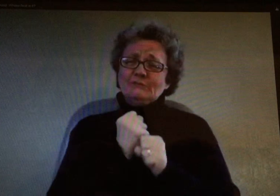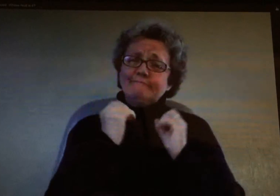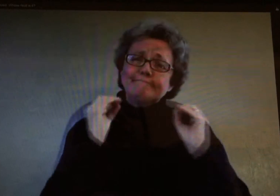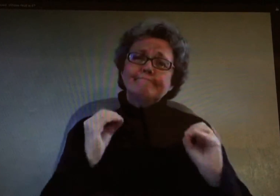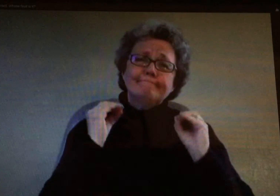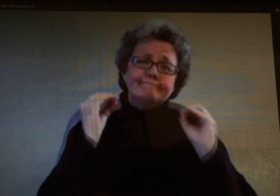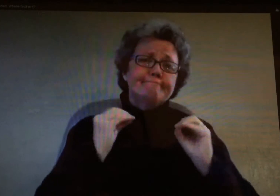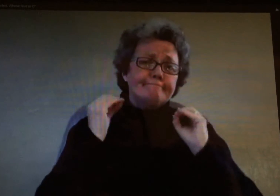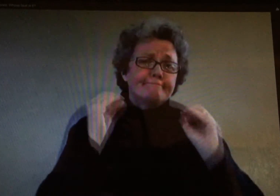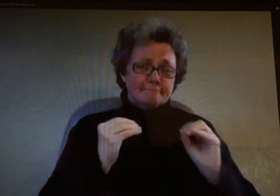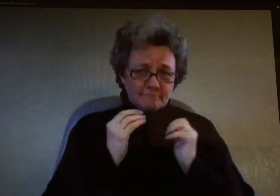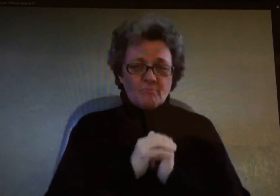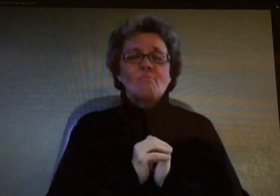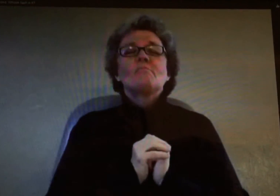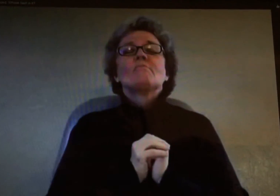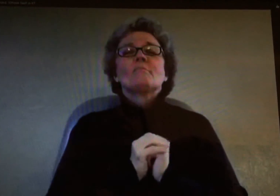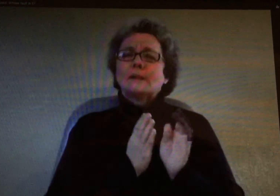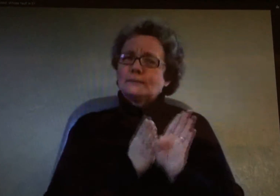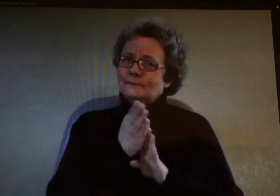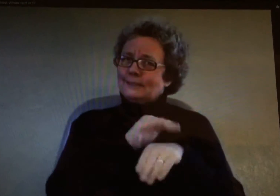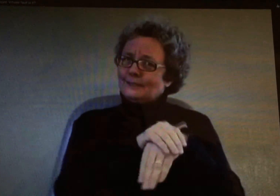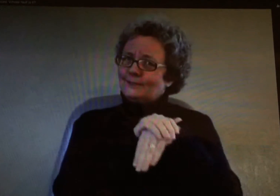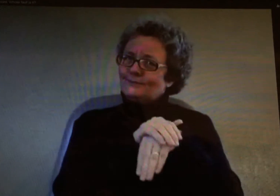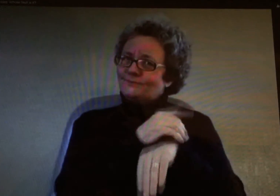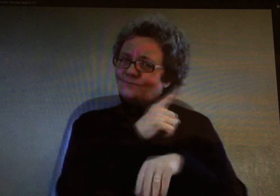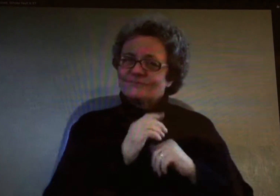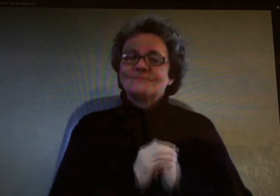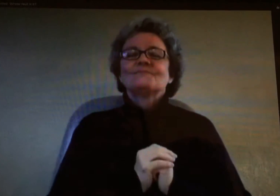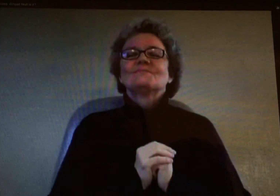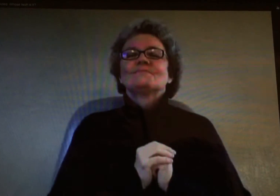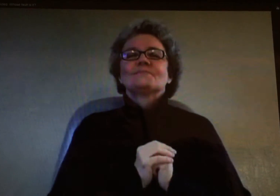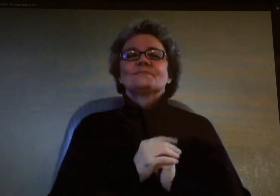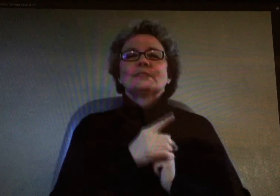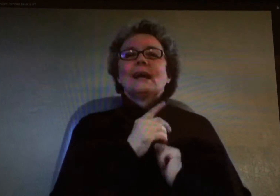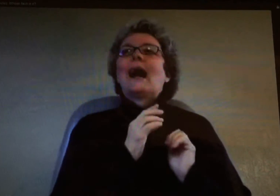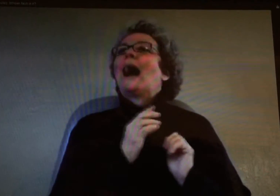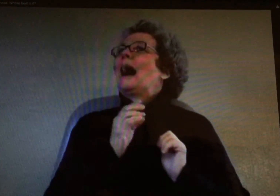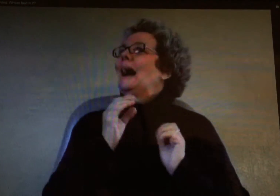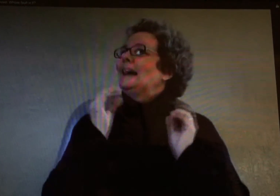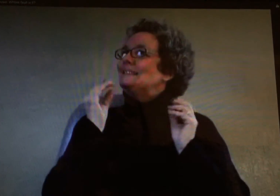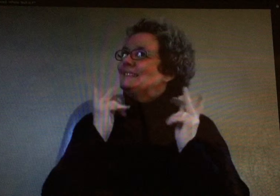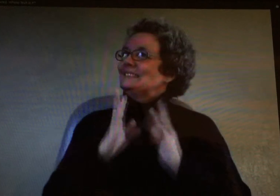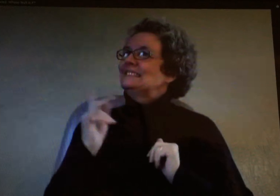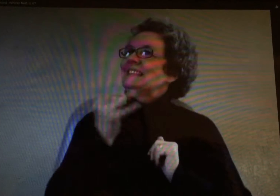hearing, but they could sign, so they taught us through English.